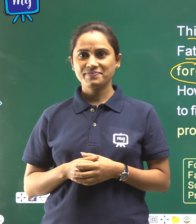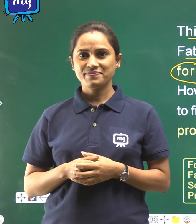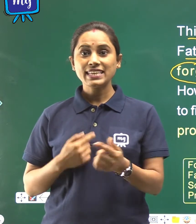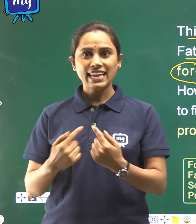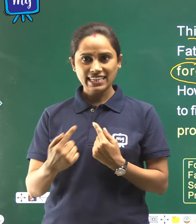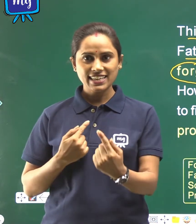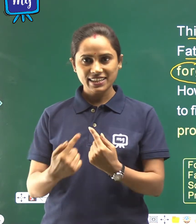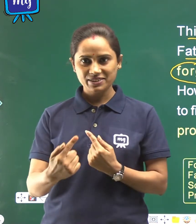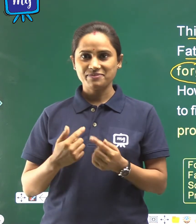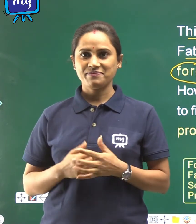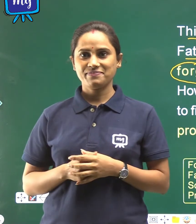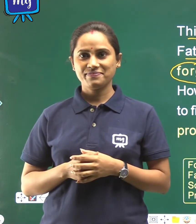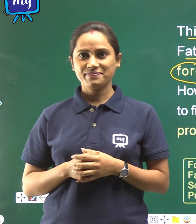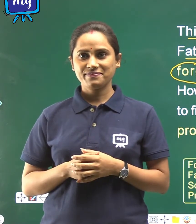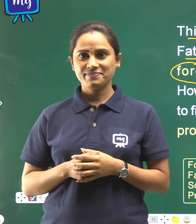each other.